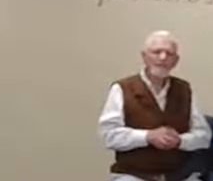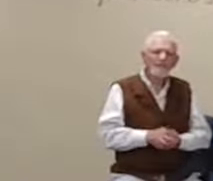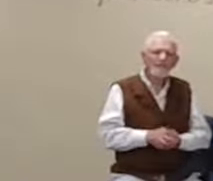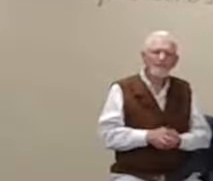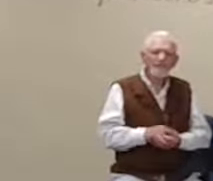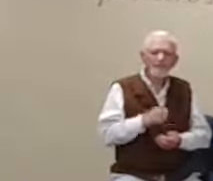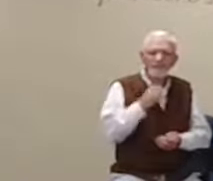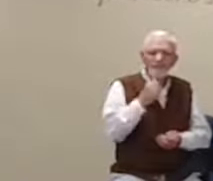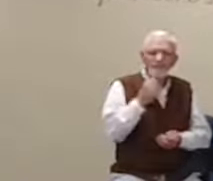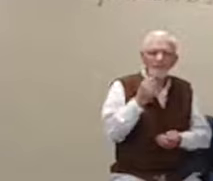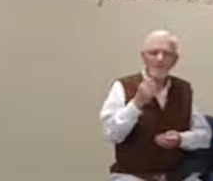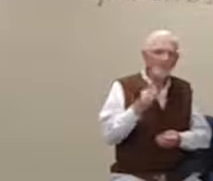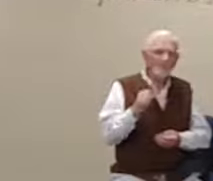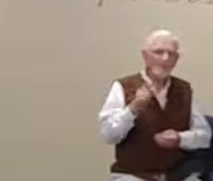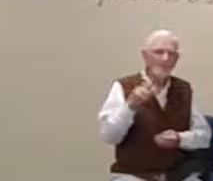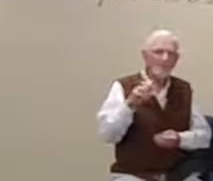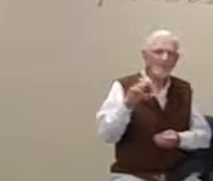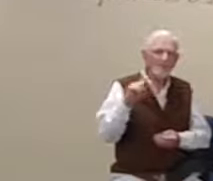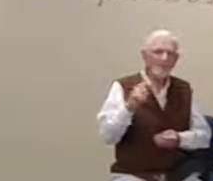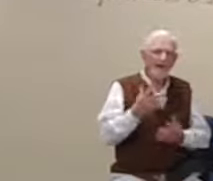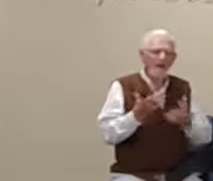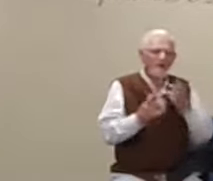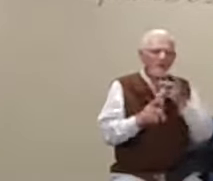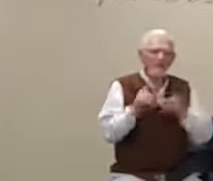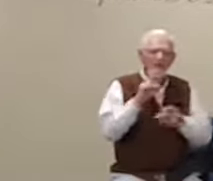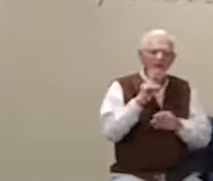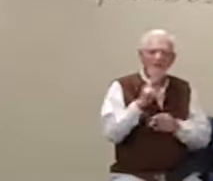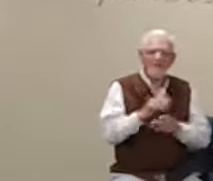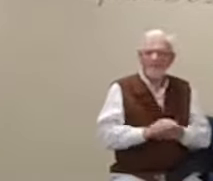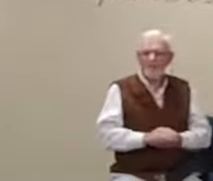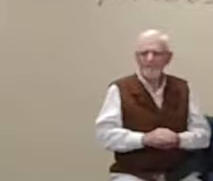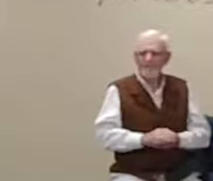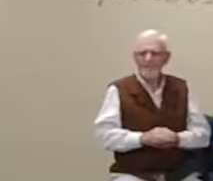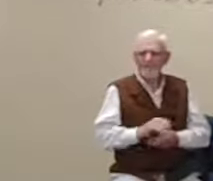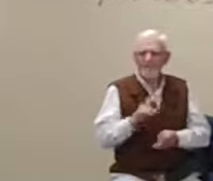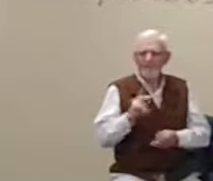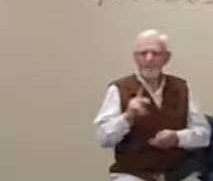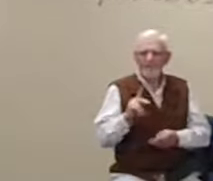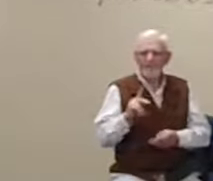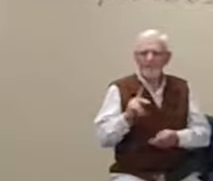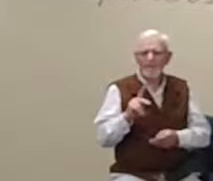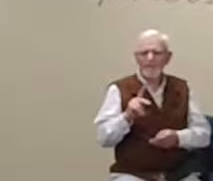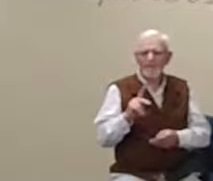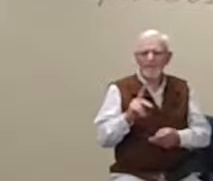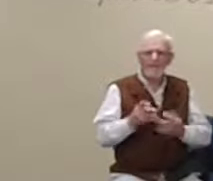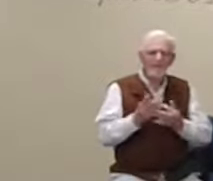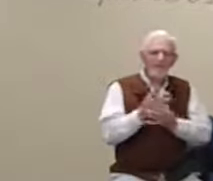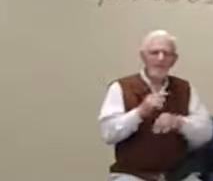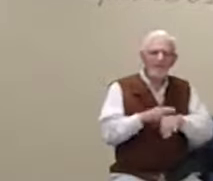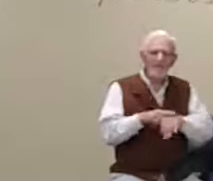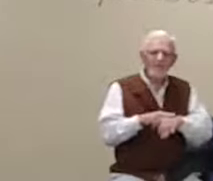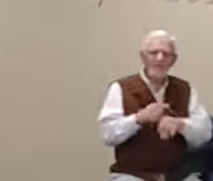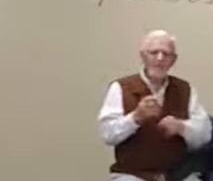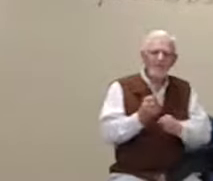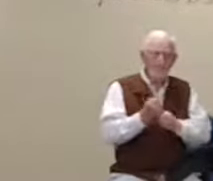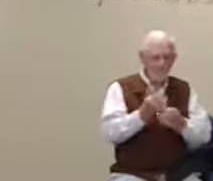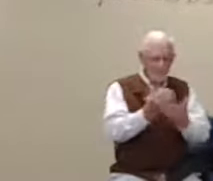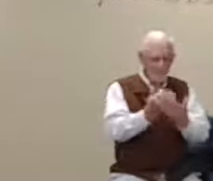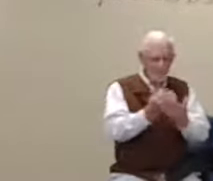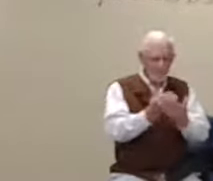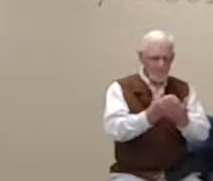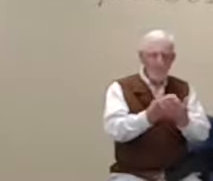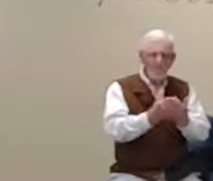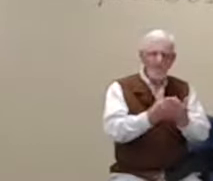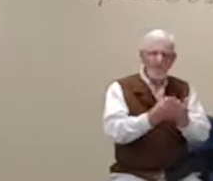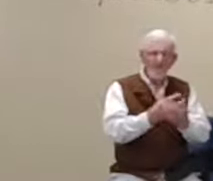That's not a slight. I'm just saying, you know how people get, okay? Yeah. And through time, I began to just get these lists. And